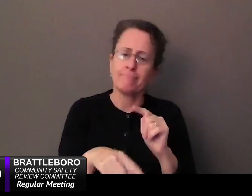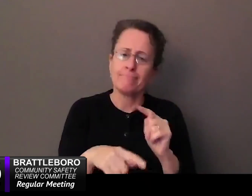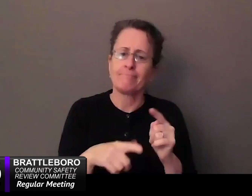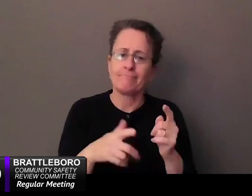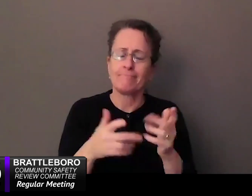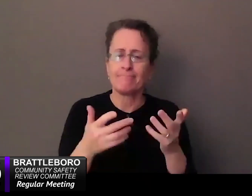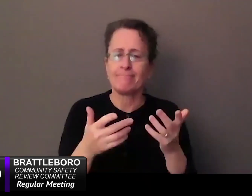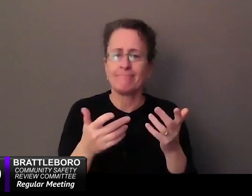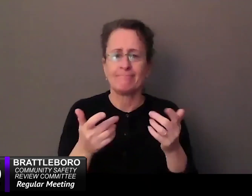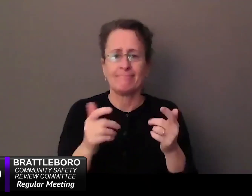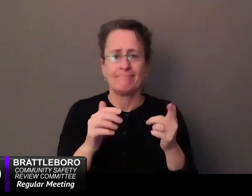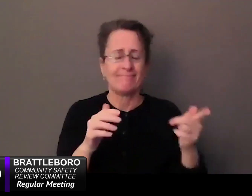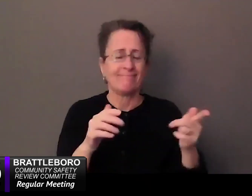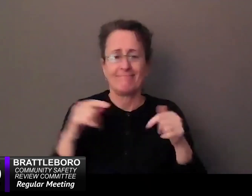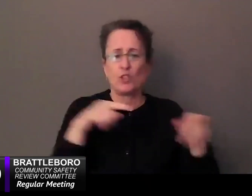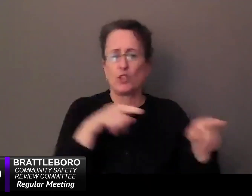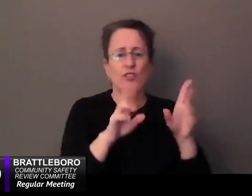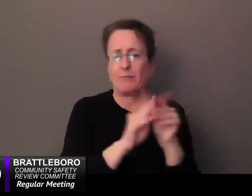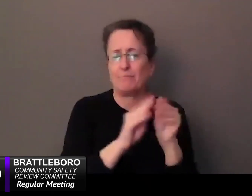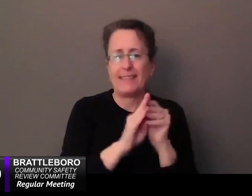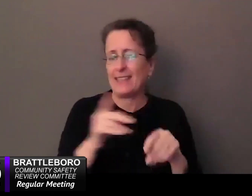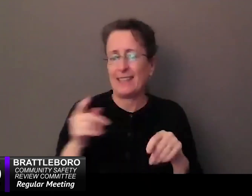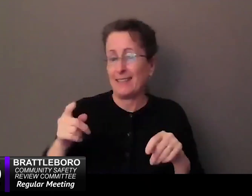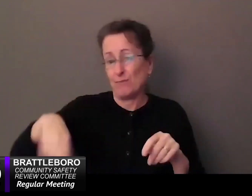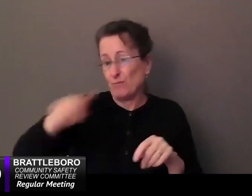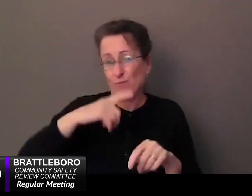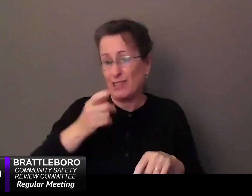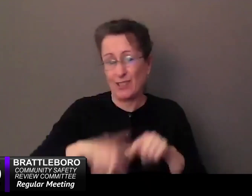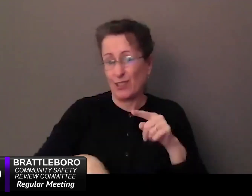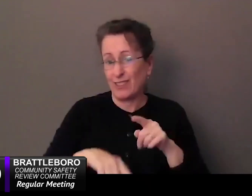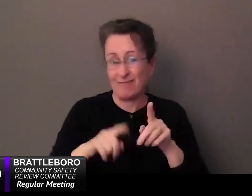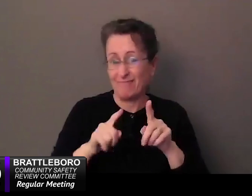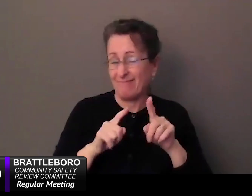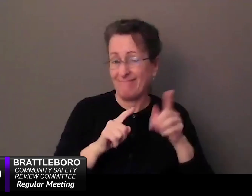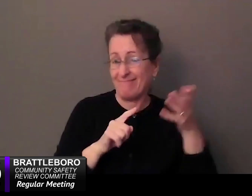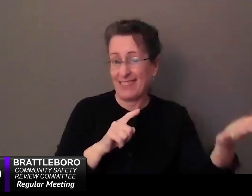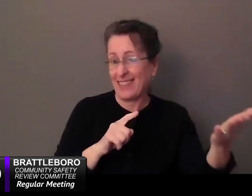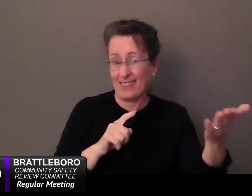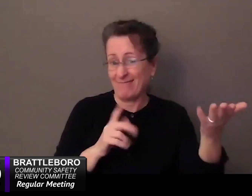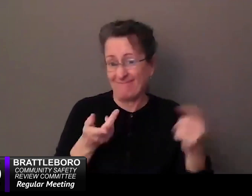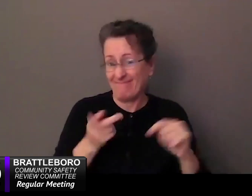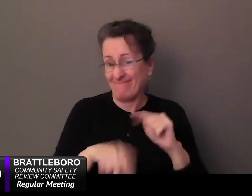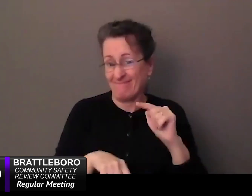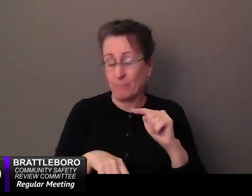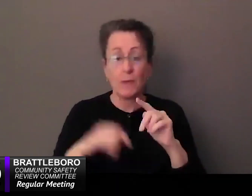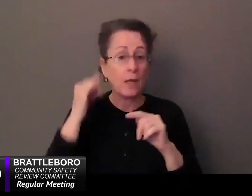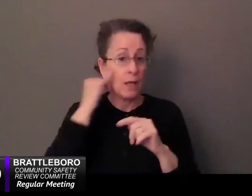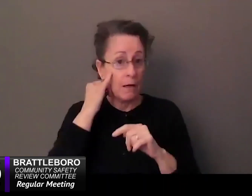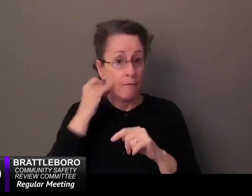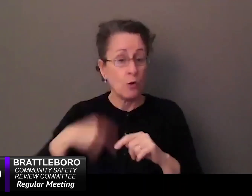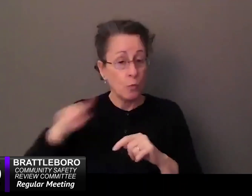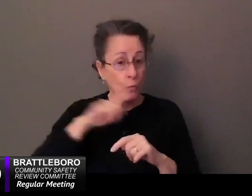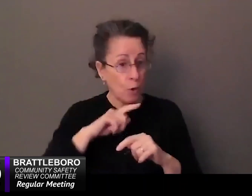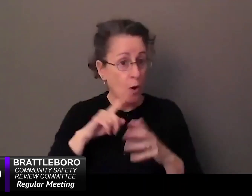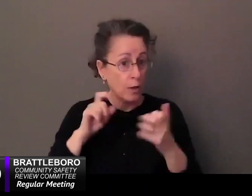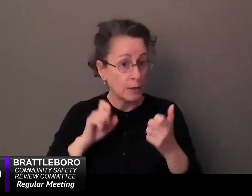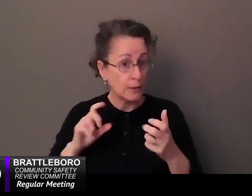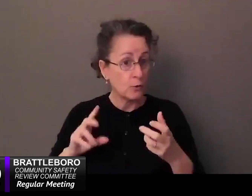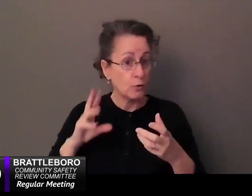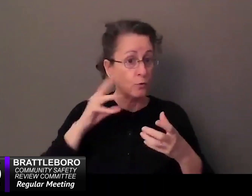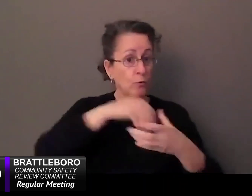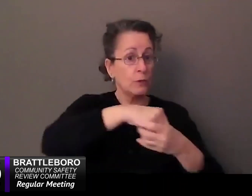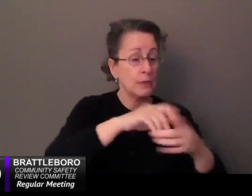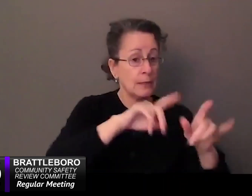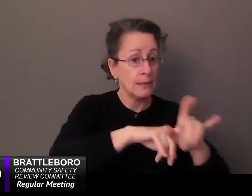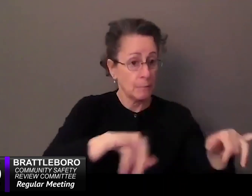making public decisions in the select board at the same time as our meeting. If there was something that we all needed to join that meeting about, we could set the same